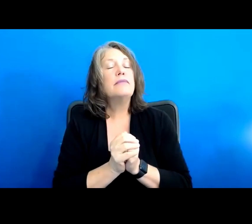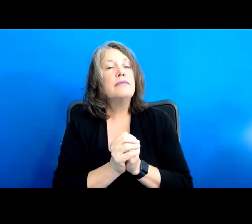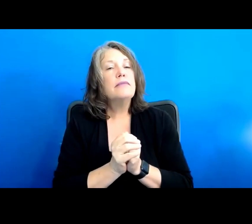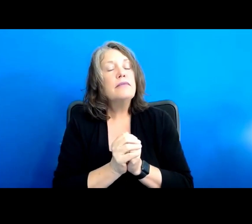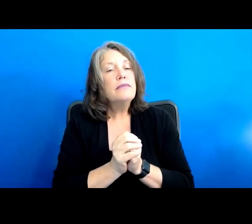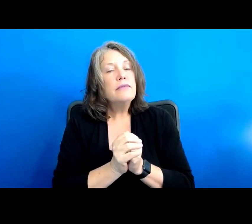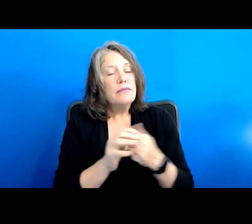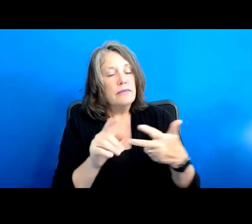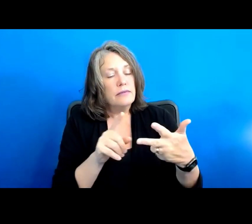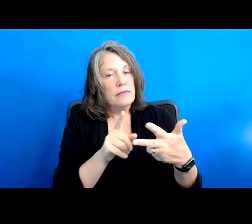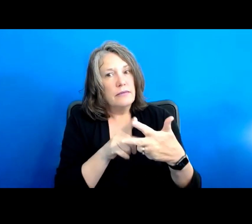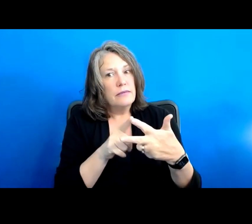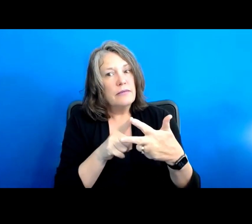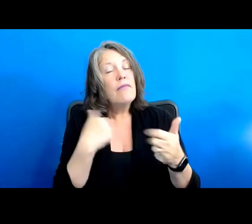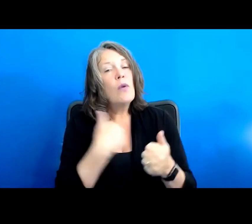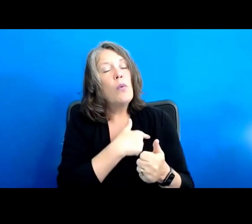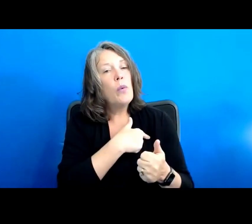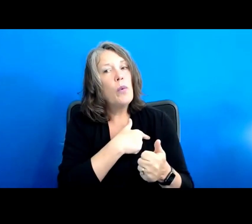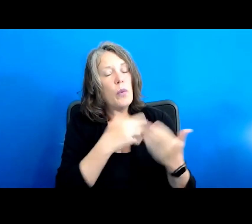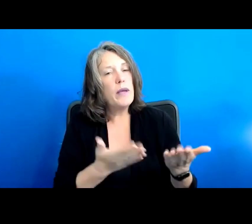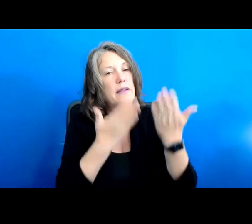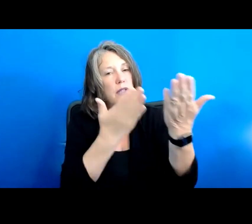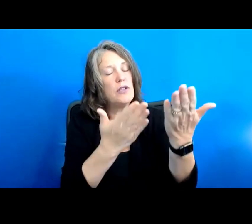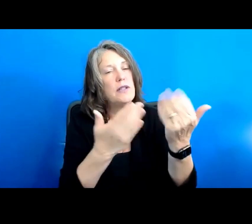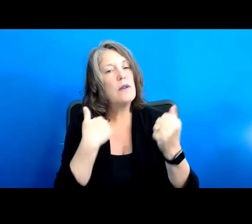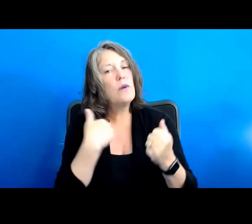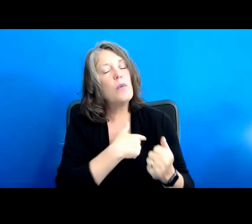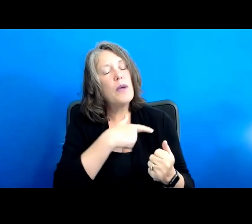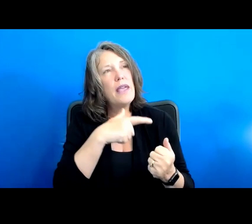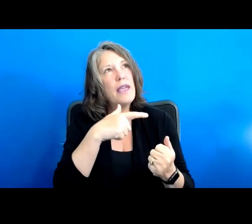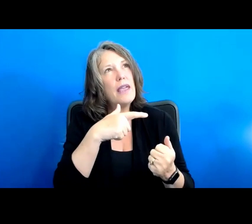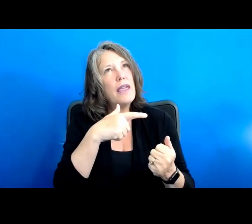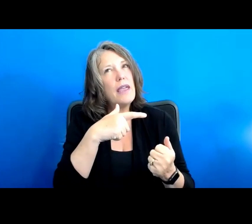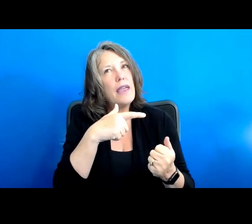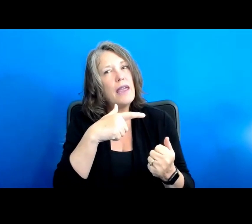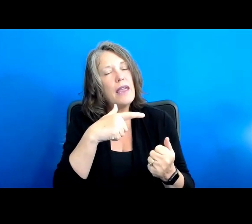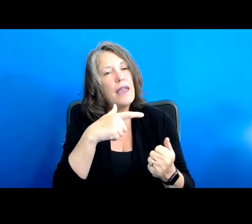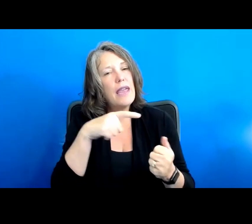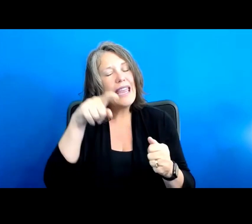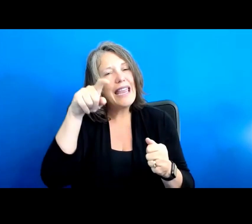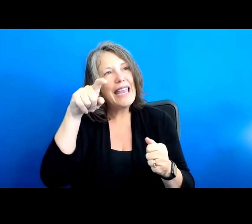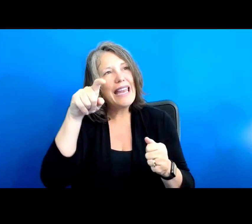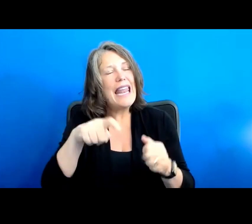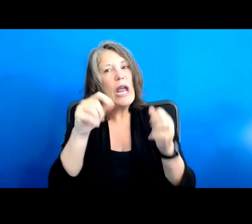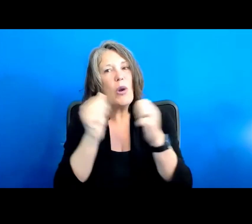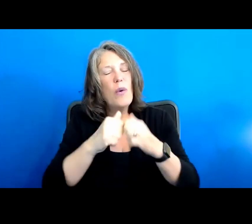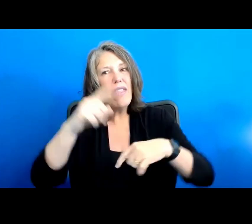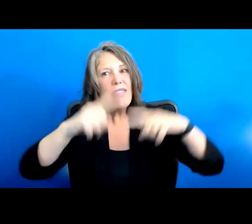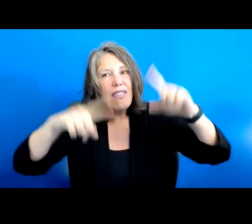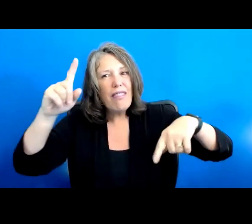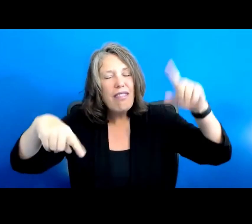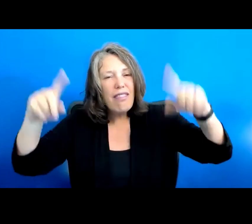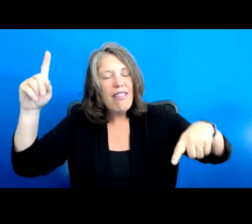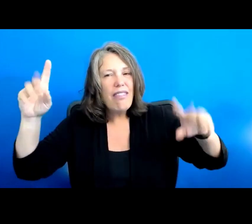suggested that we need to be more engaged on intersectional issues.